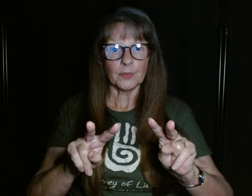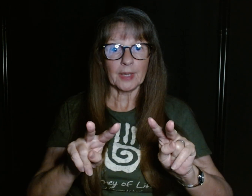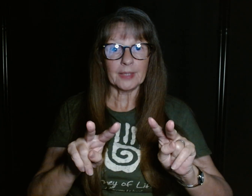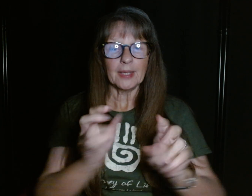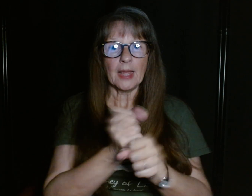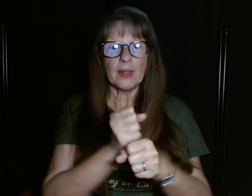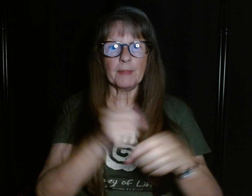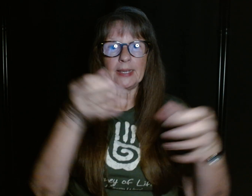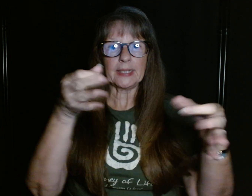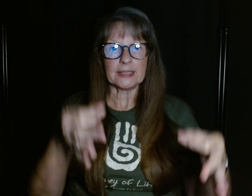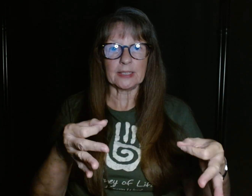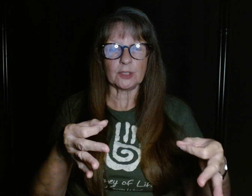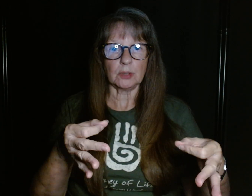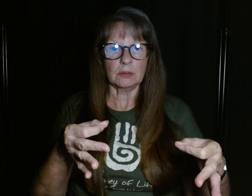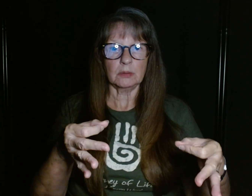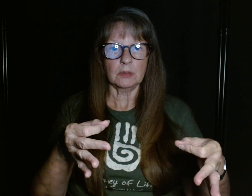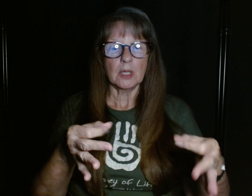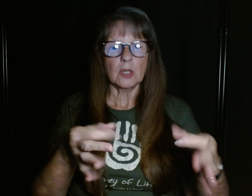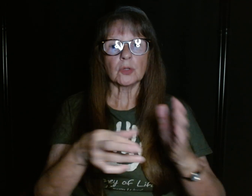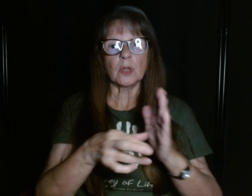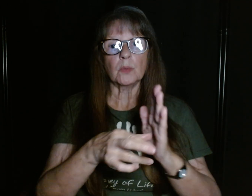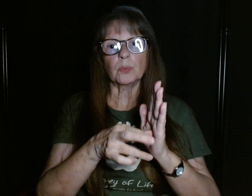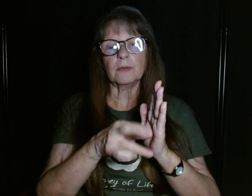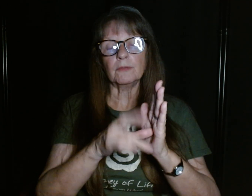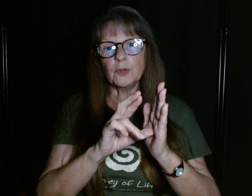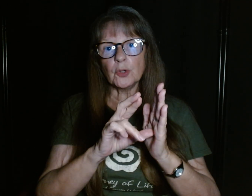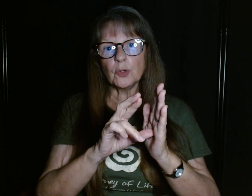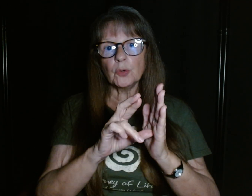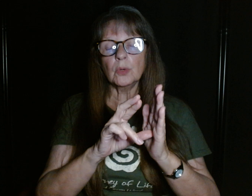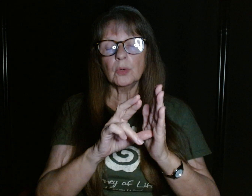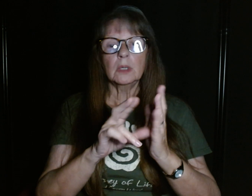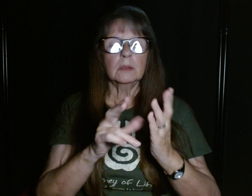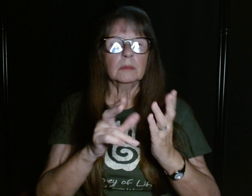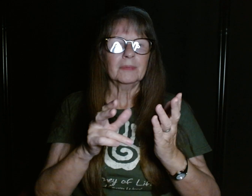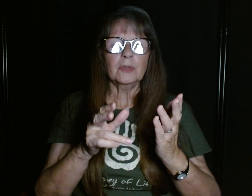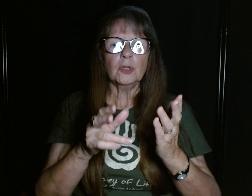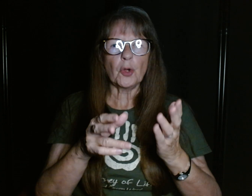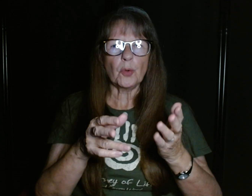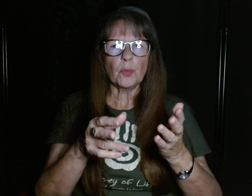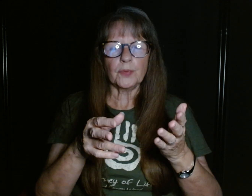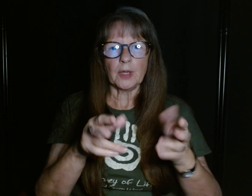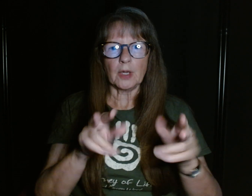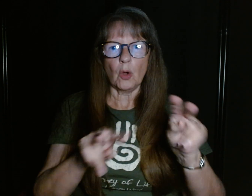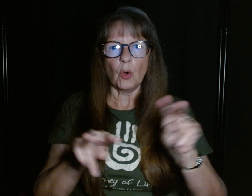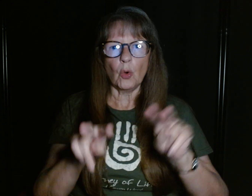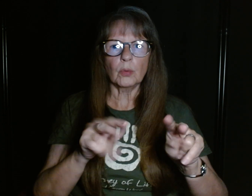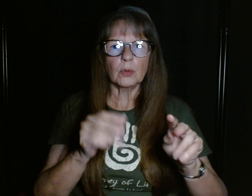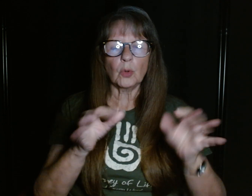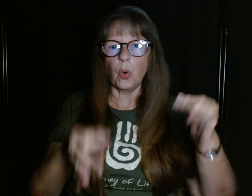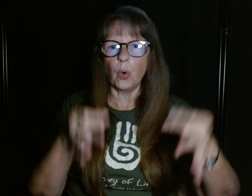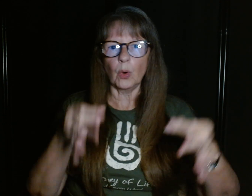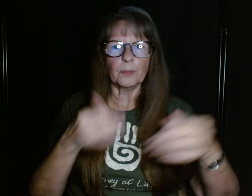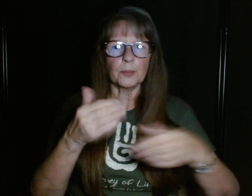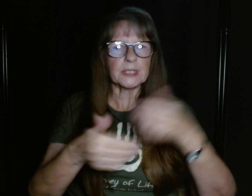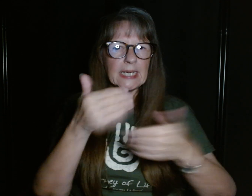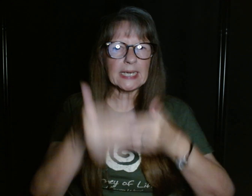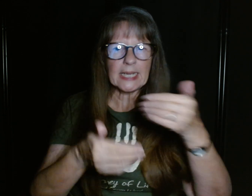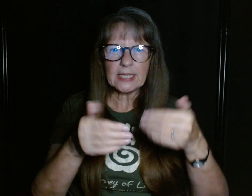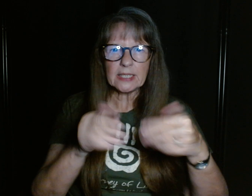right? And then make a decision. So they would review, the whole court proceedings